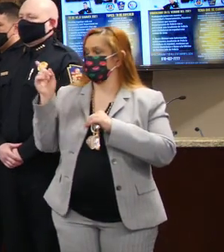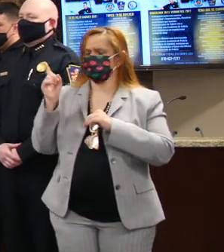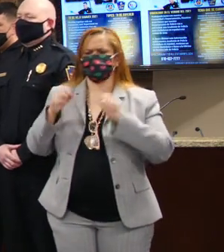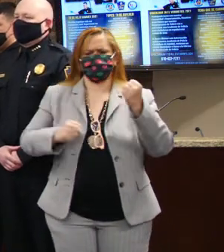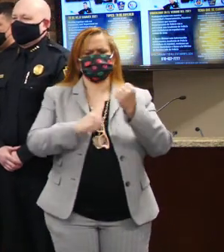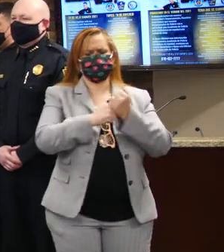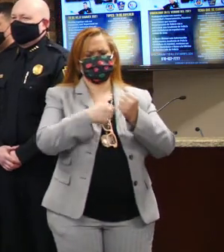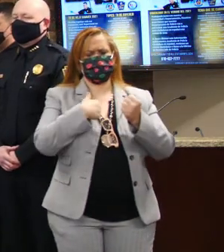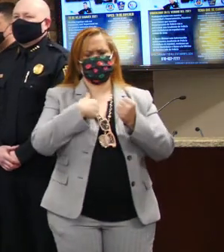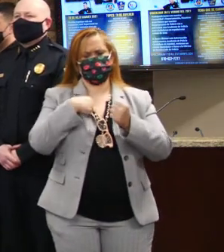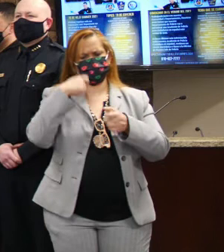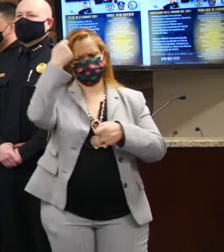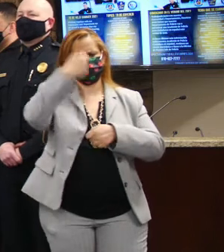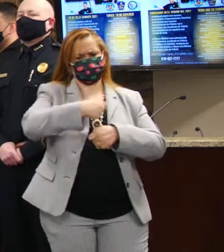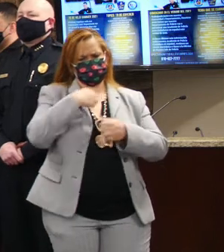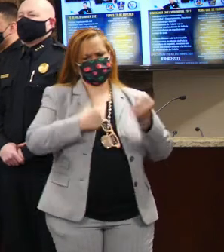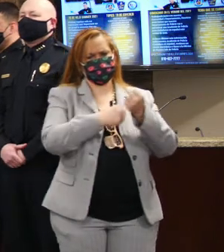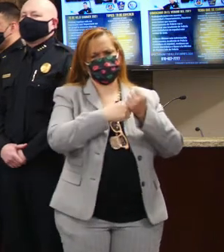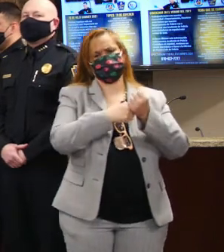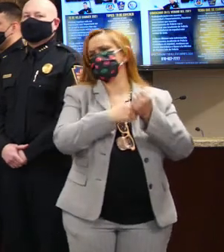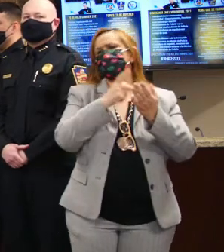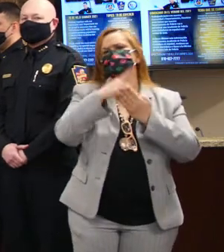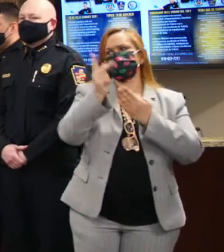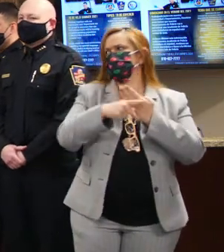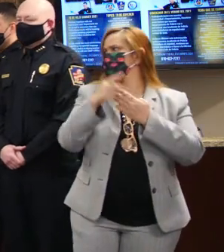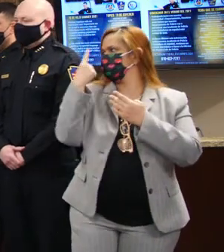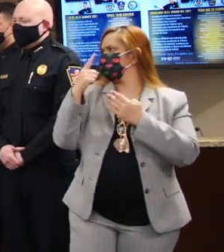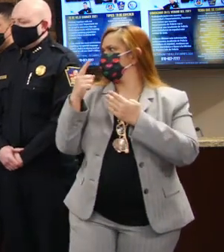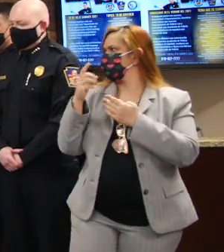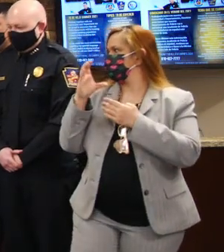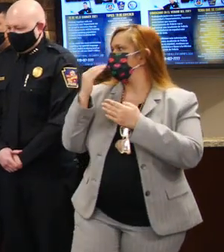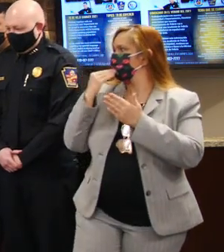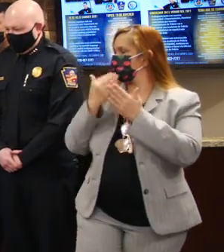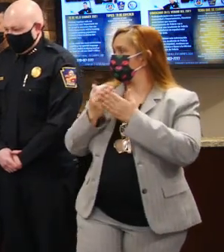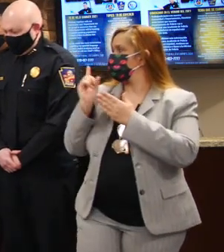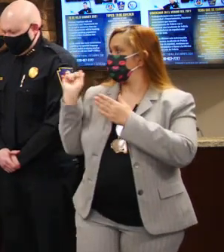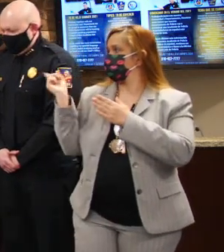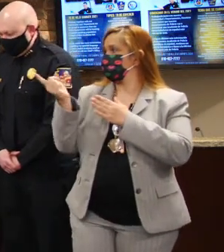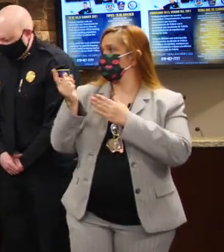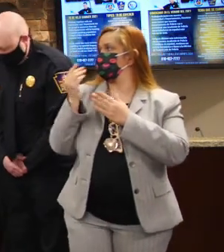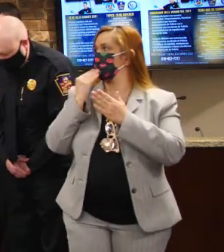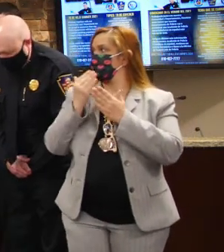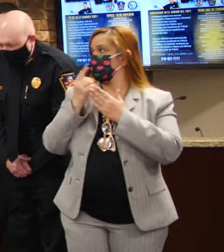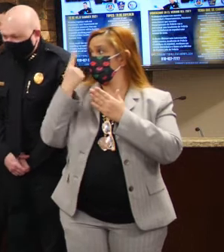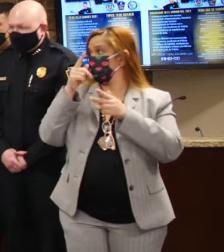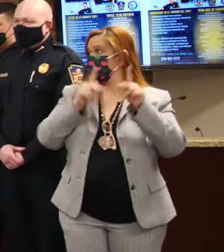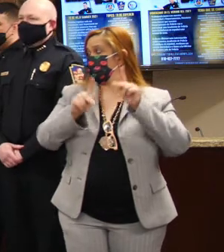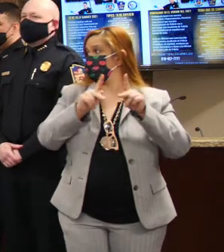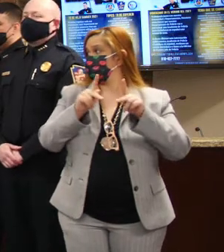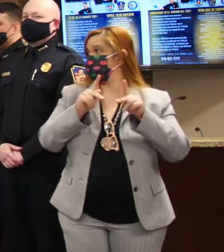I want to say thank you to the mayor, thank you to Cynthia, Mota, who brought this up, and with the chief as well, and everybody else who's here behind